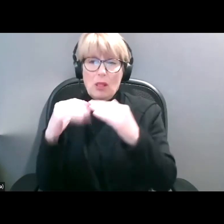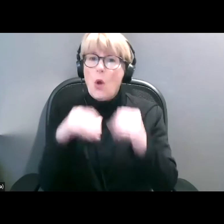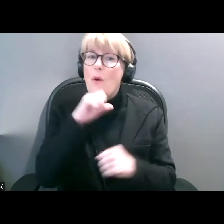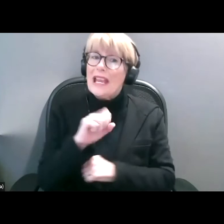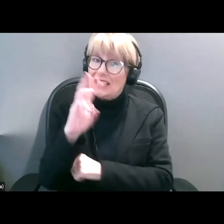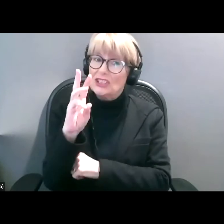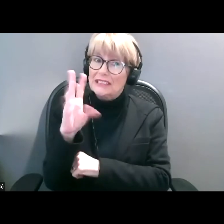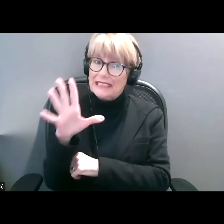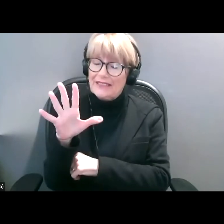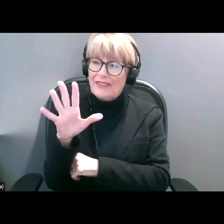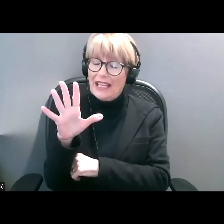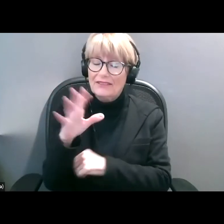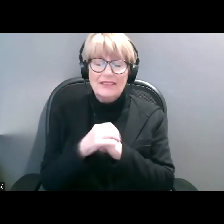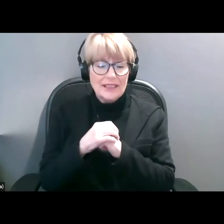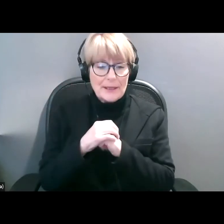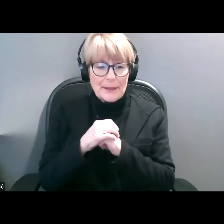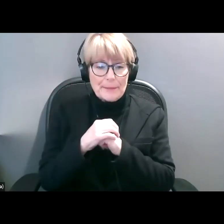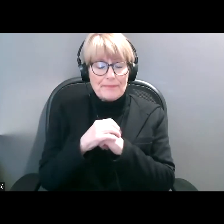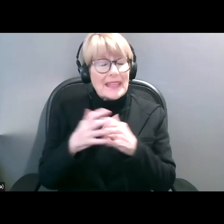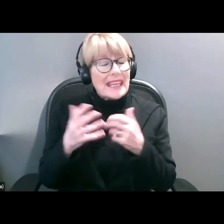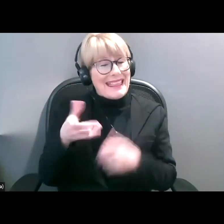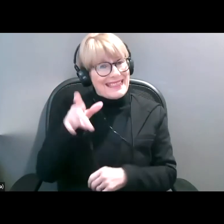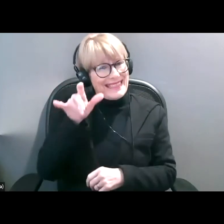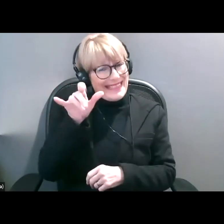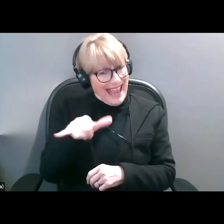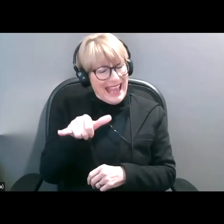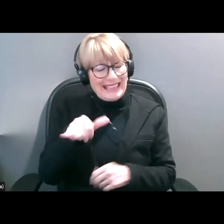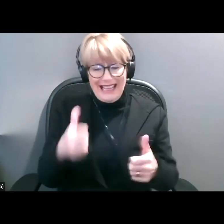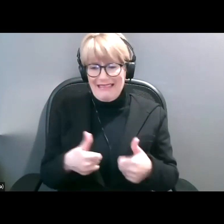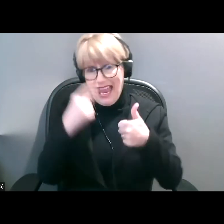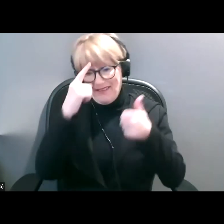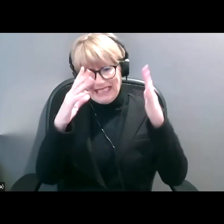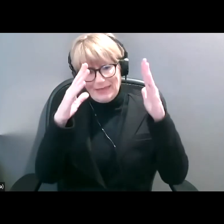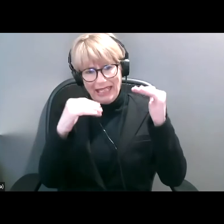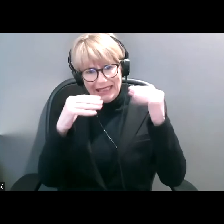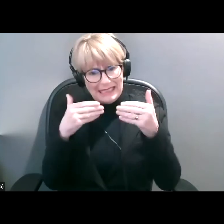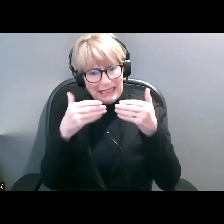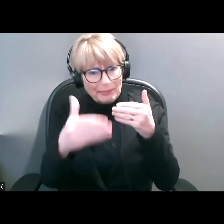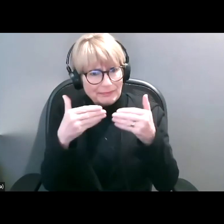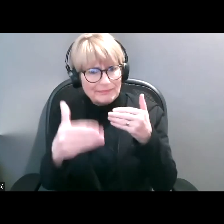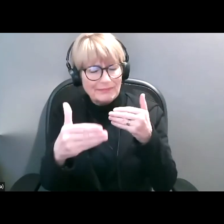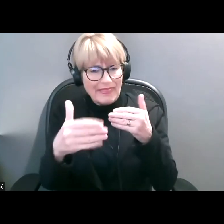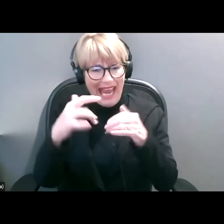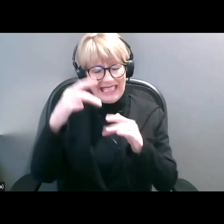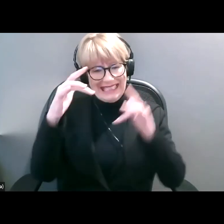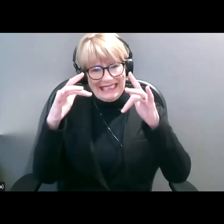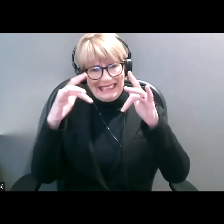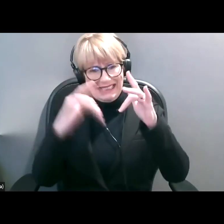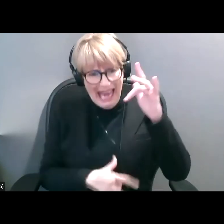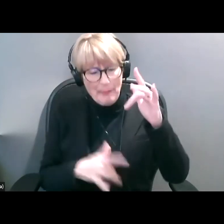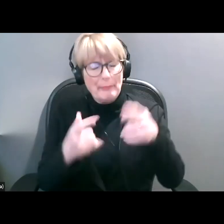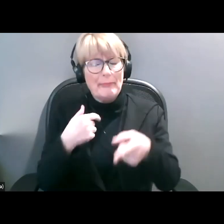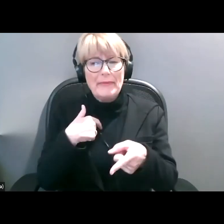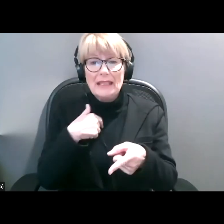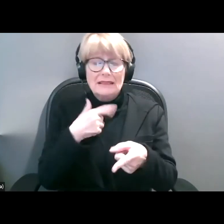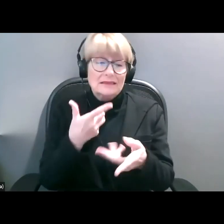old. And that life expectancy gap is not unusual,